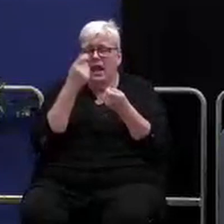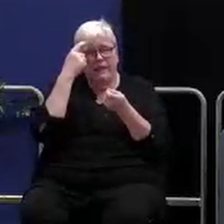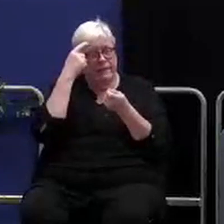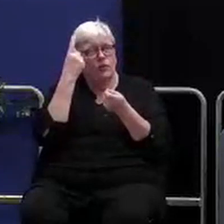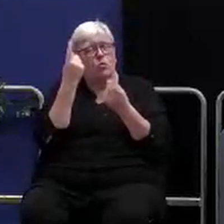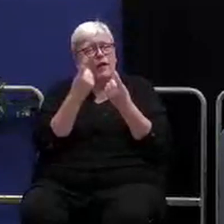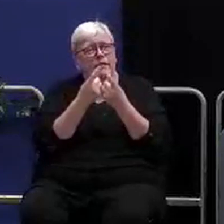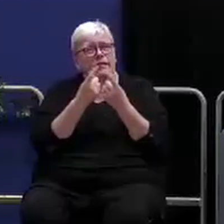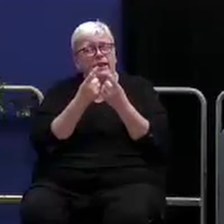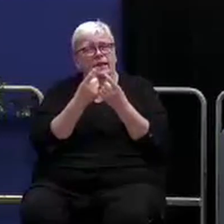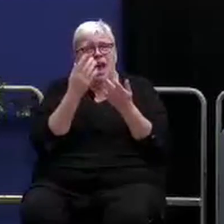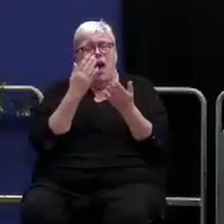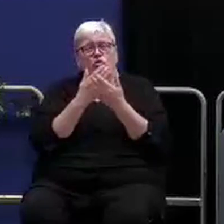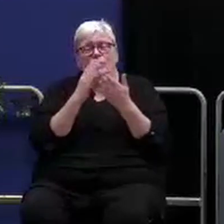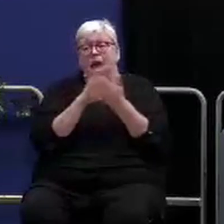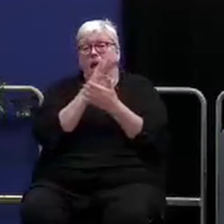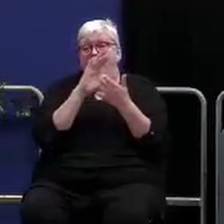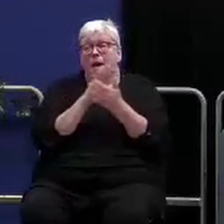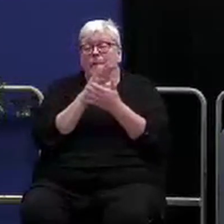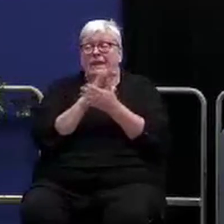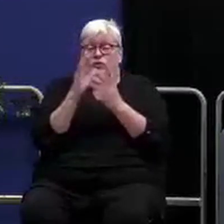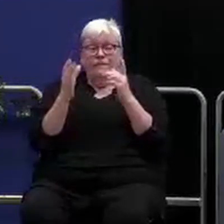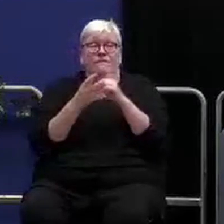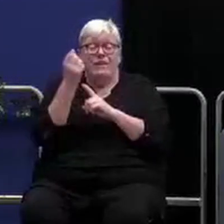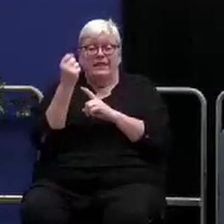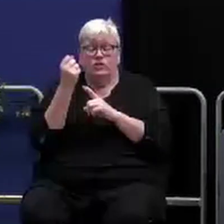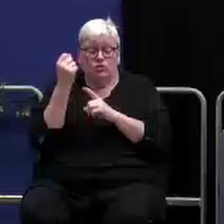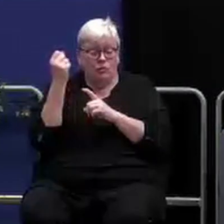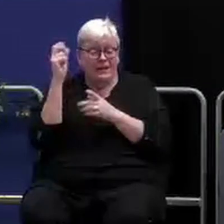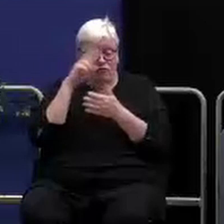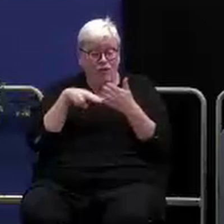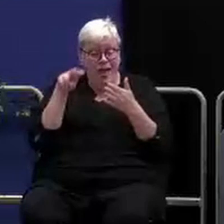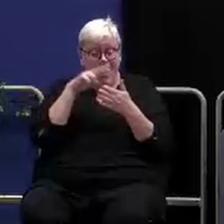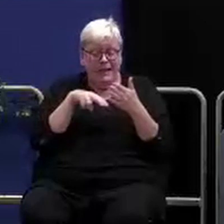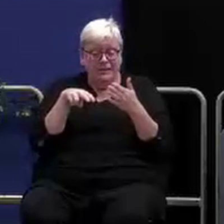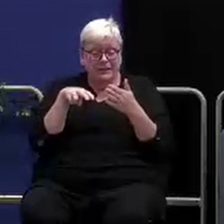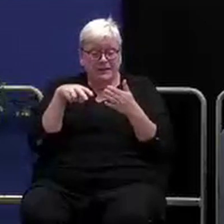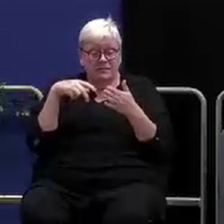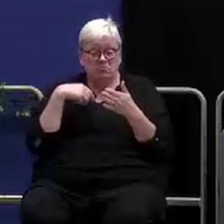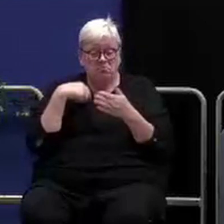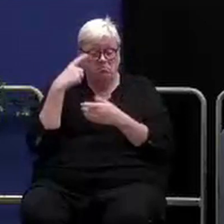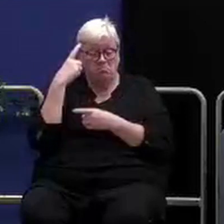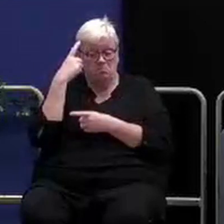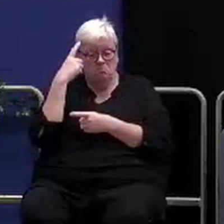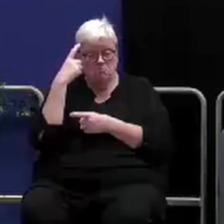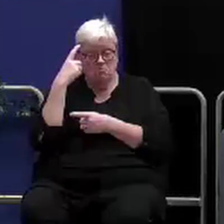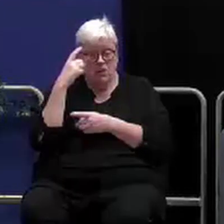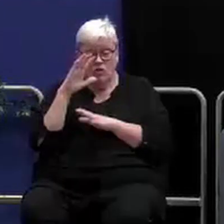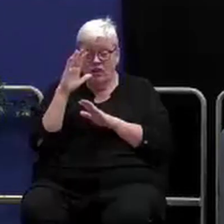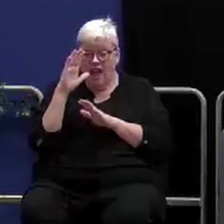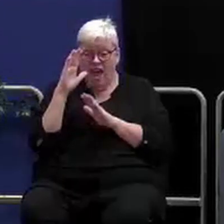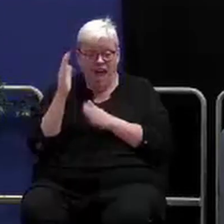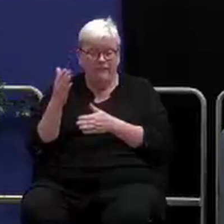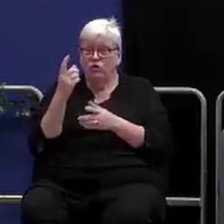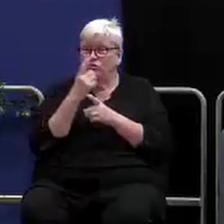one of the things I was really delighted to find when I wrote this was that I didn't have to talk about things I didn't want to